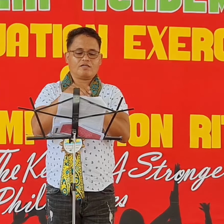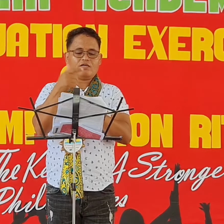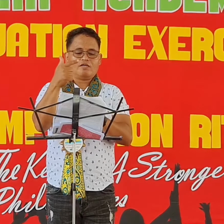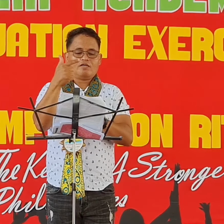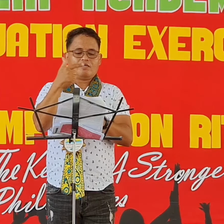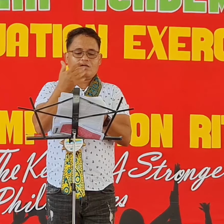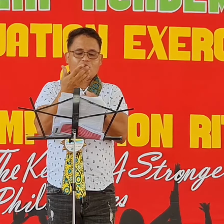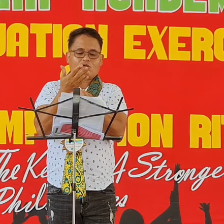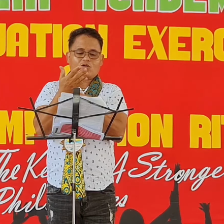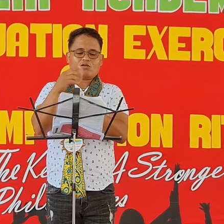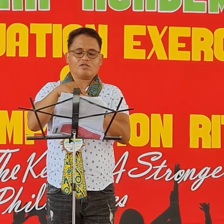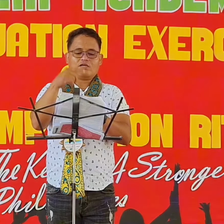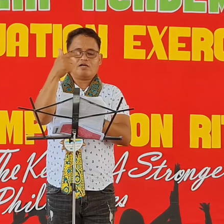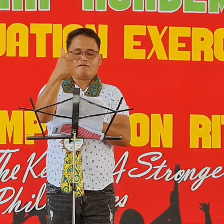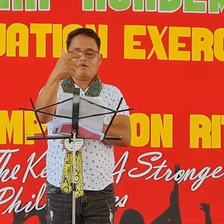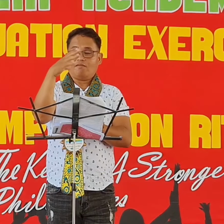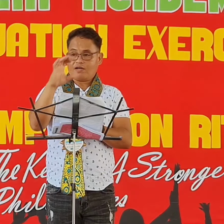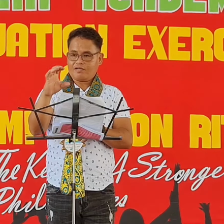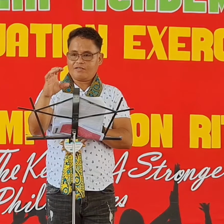I worked as a cook at Garden Cafe.